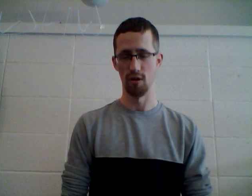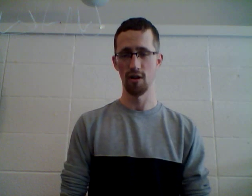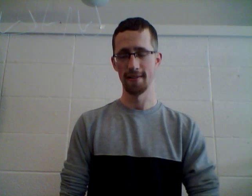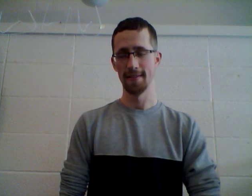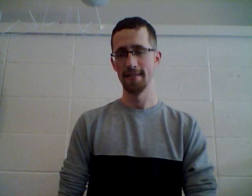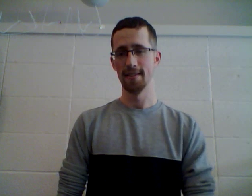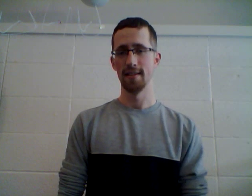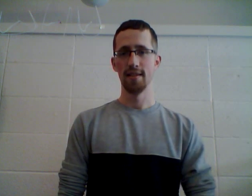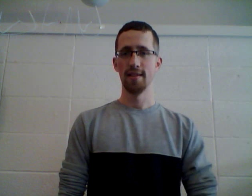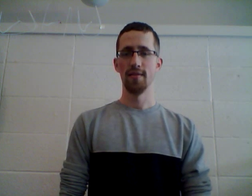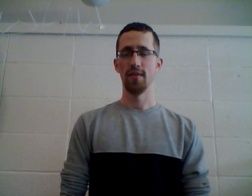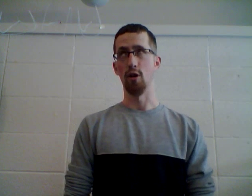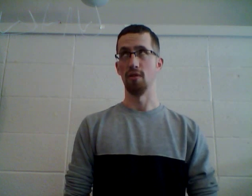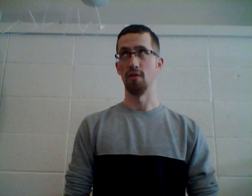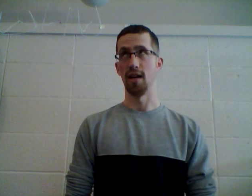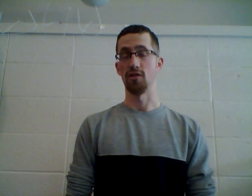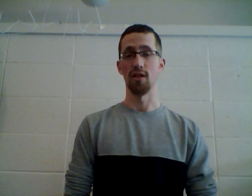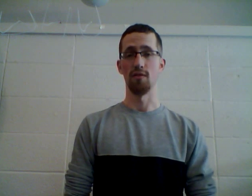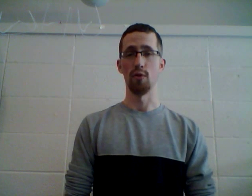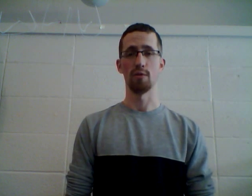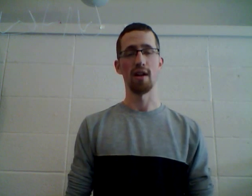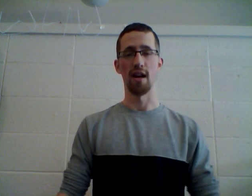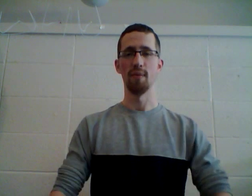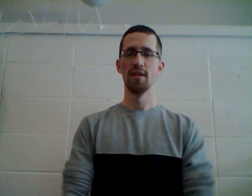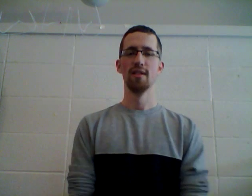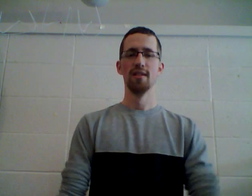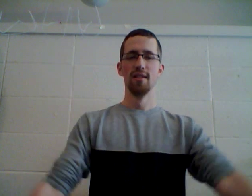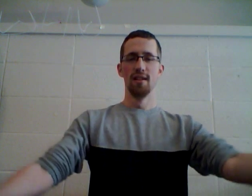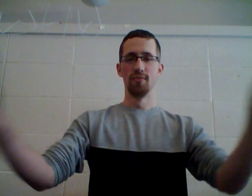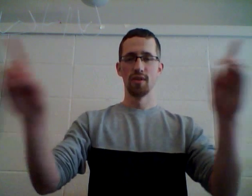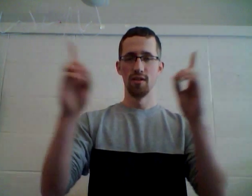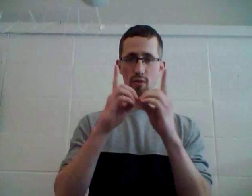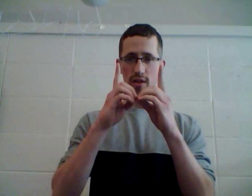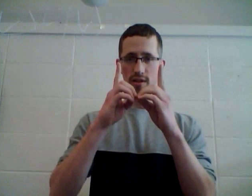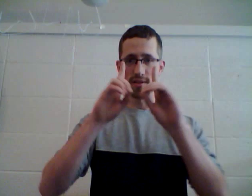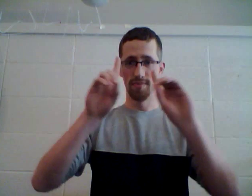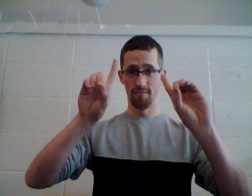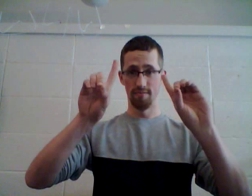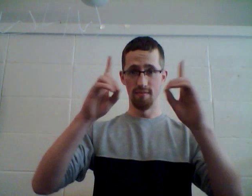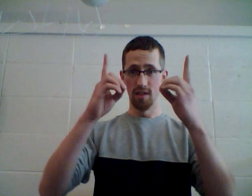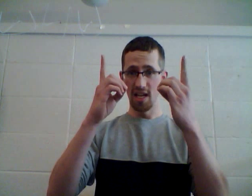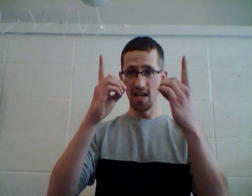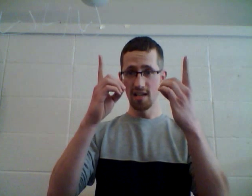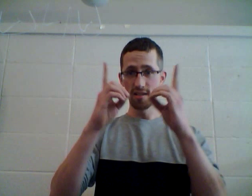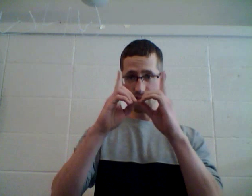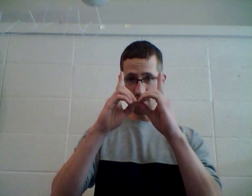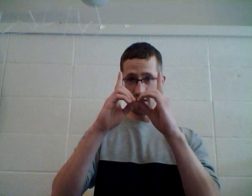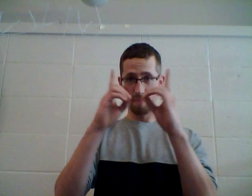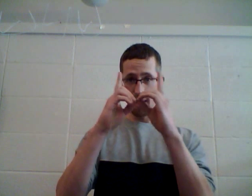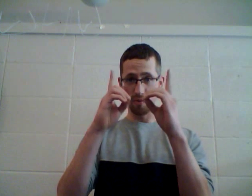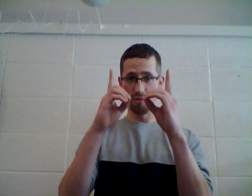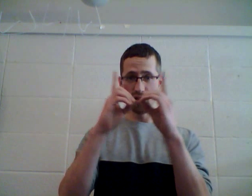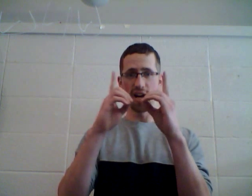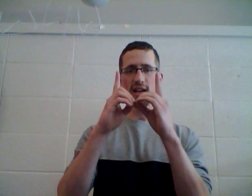word. I hope you don't actually get divorced, but anyhow. Divorce. B's, just like back when you were